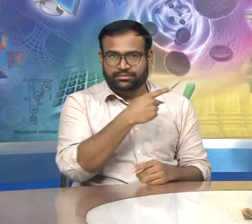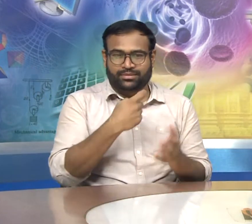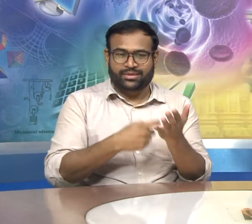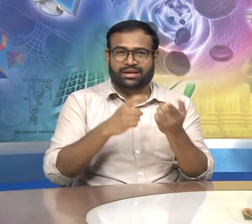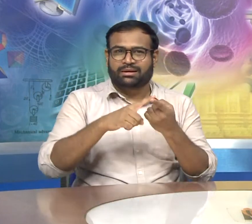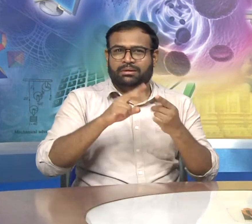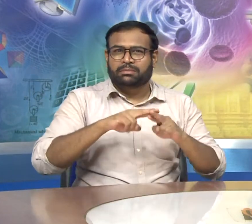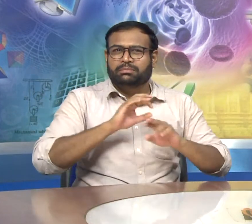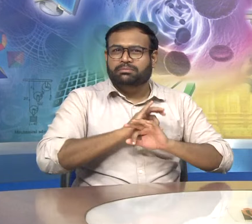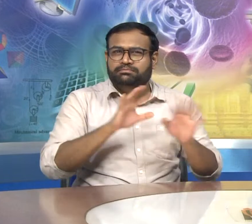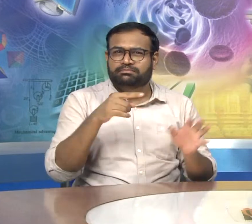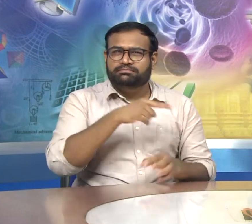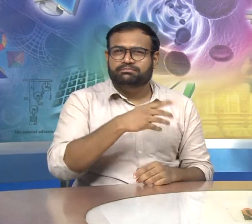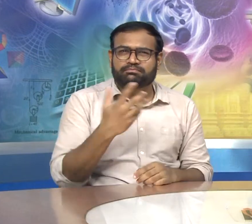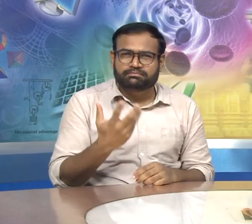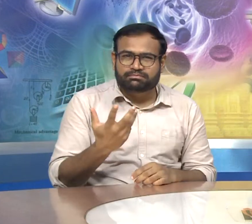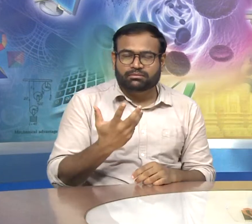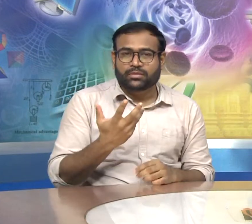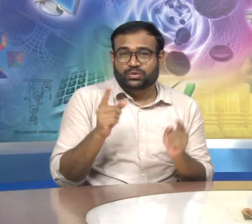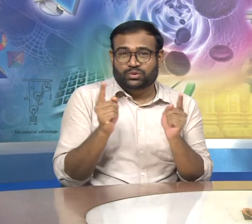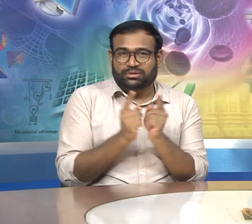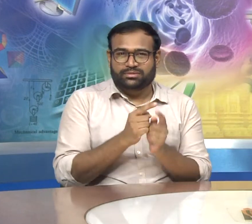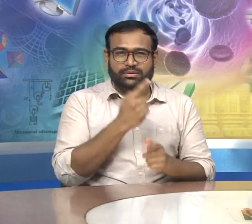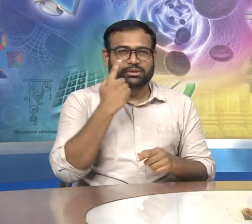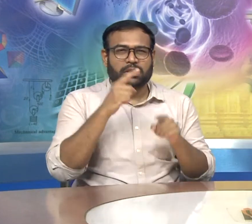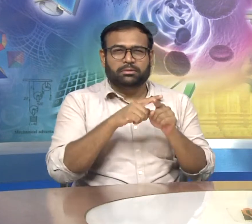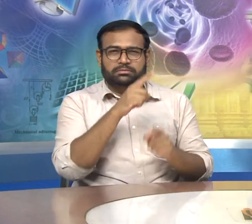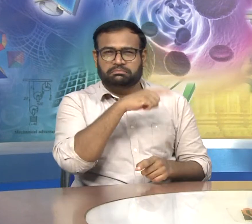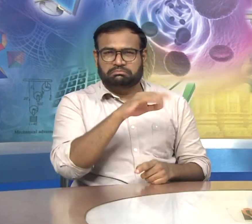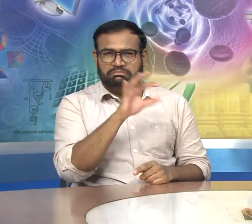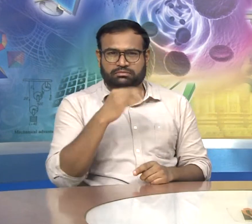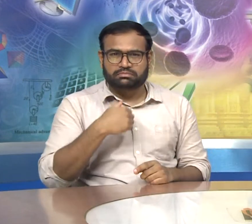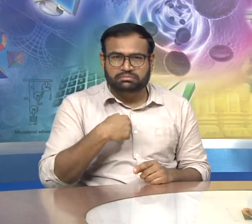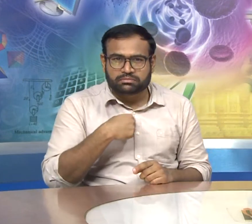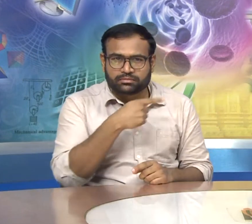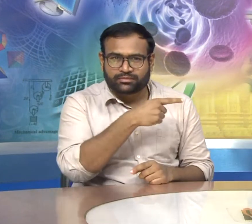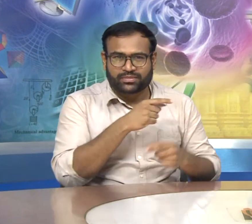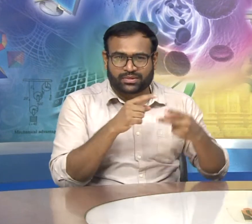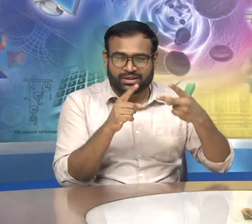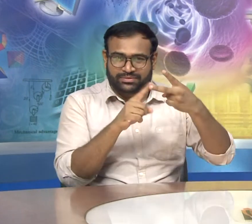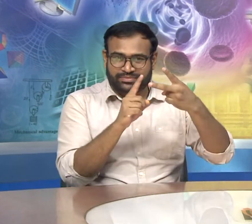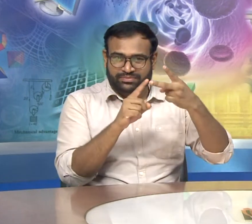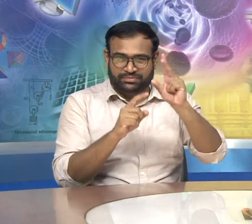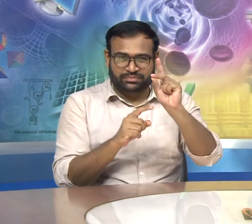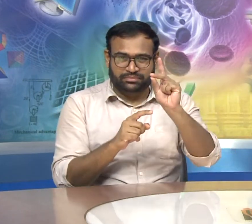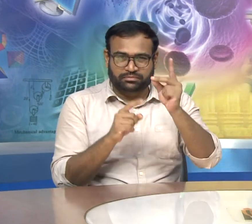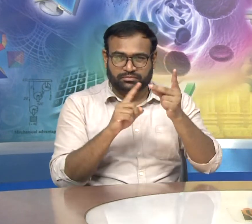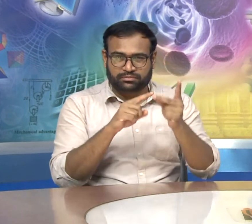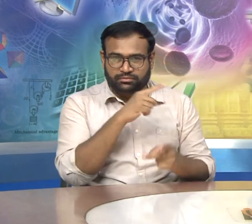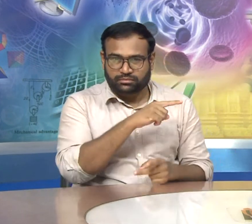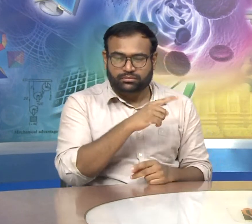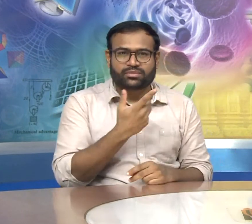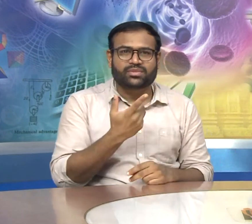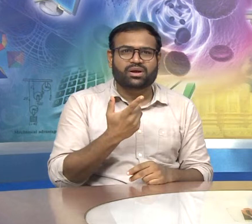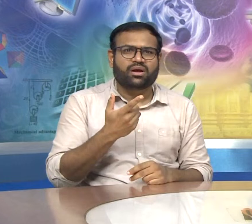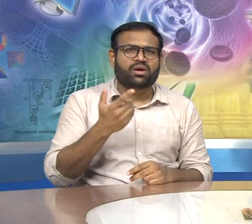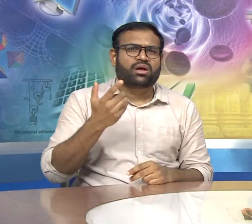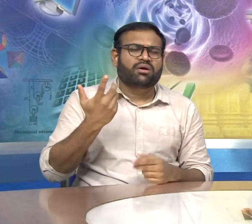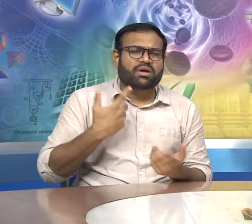You can see the example in the table. Ready reference service or short range reference service. First is